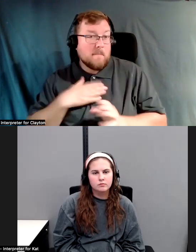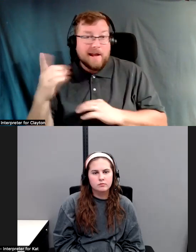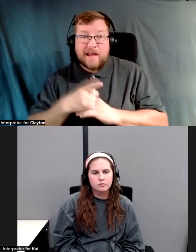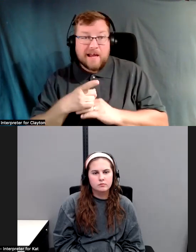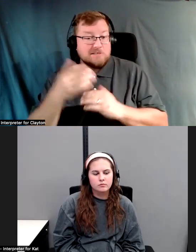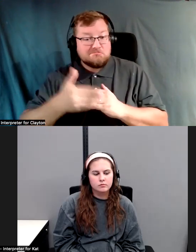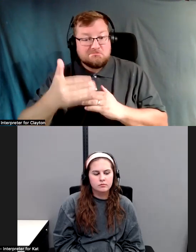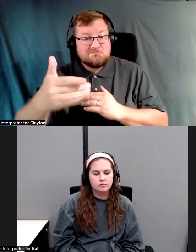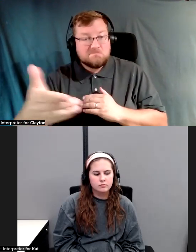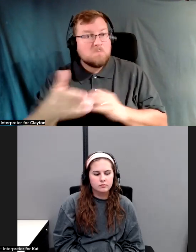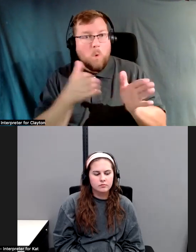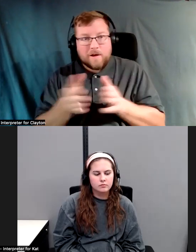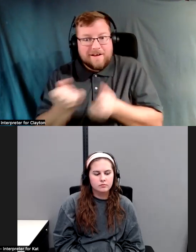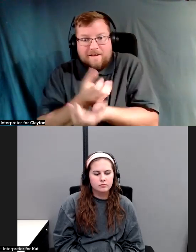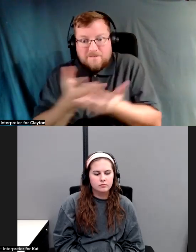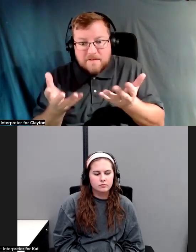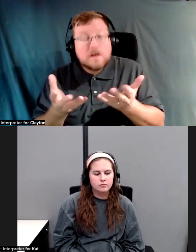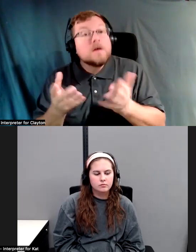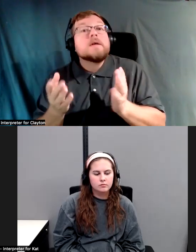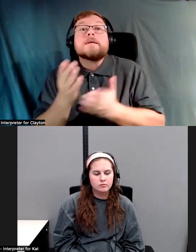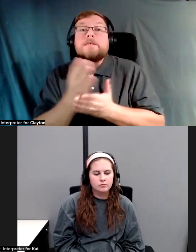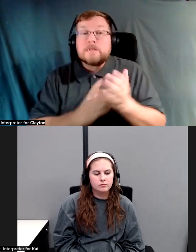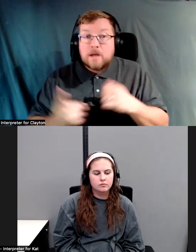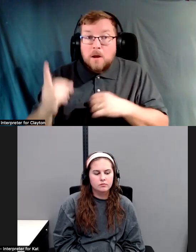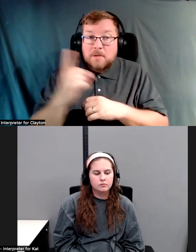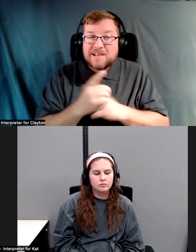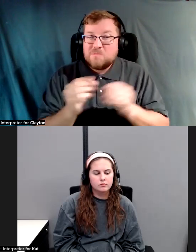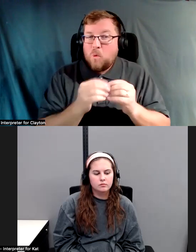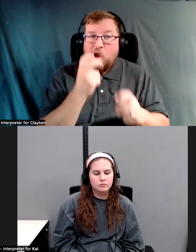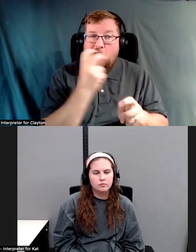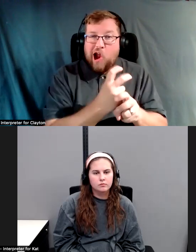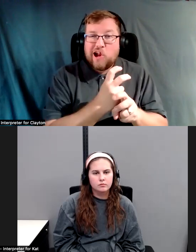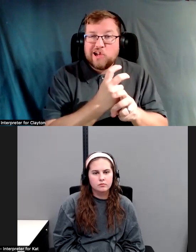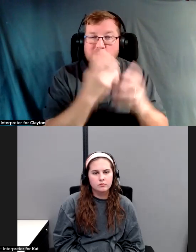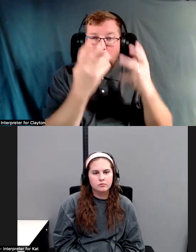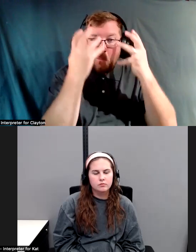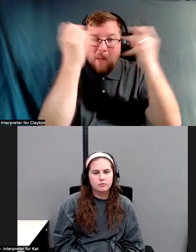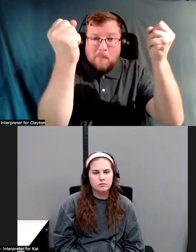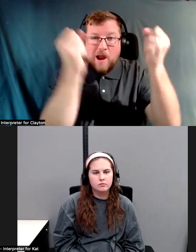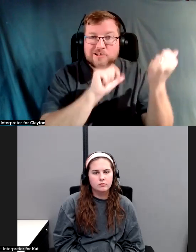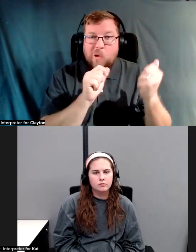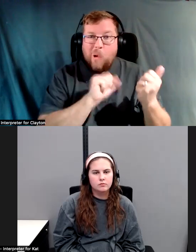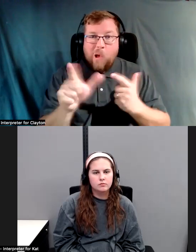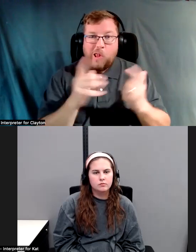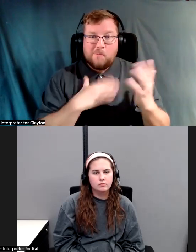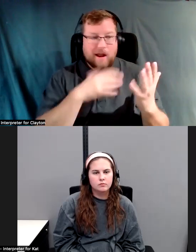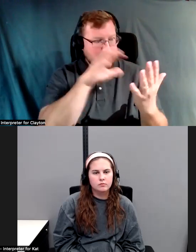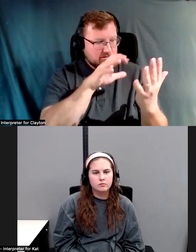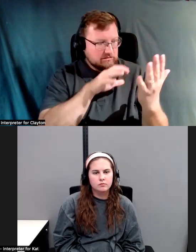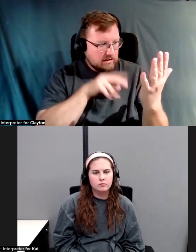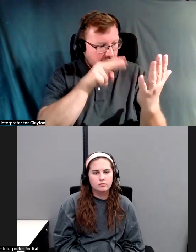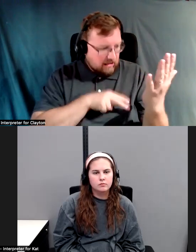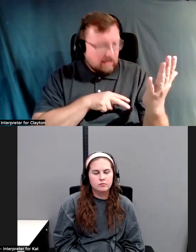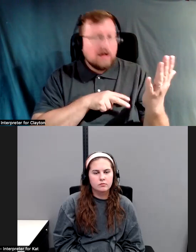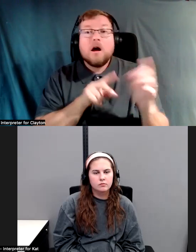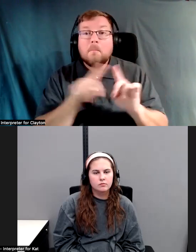organize everything. Some days, it's harder than others to be able to memorize lines and get those lines in. But traditionally